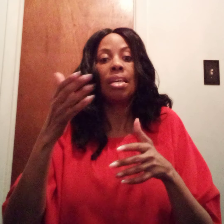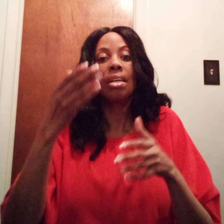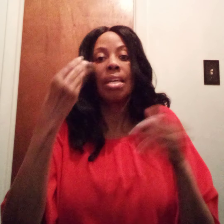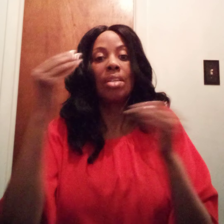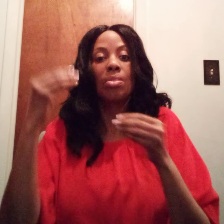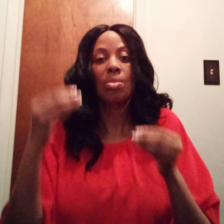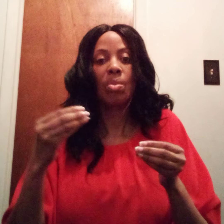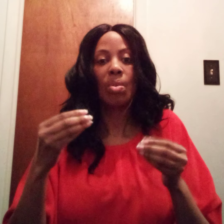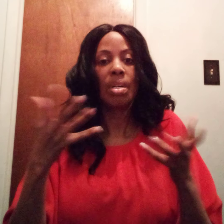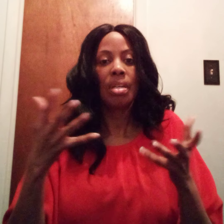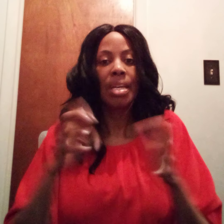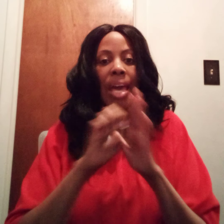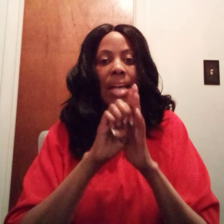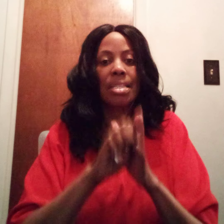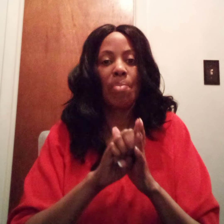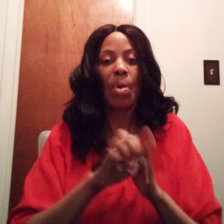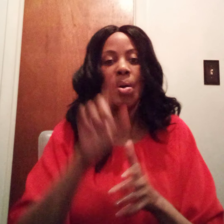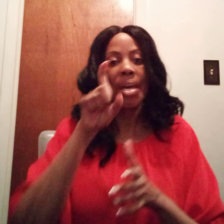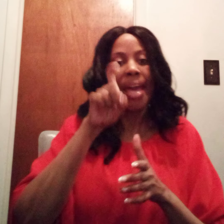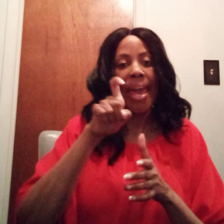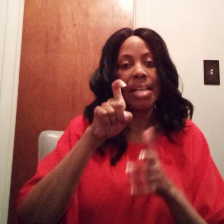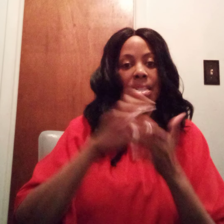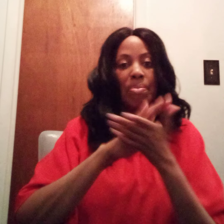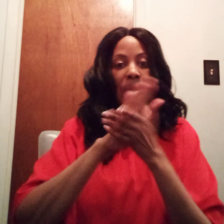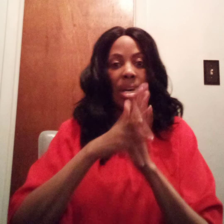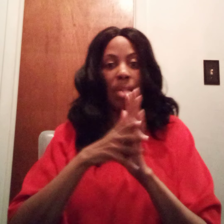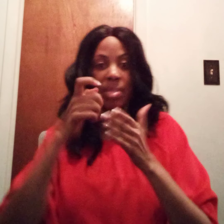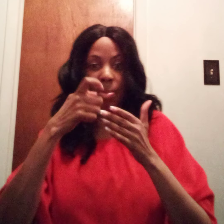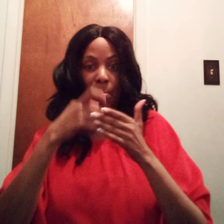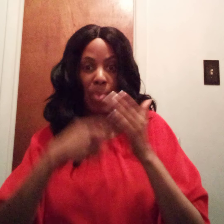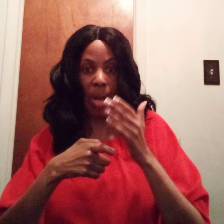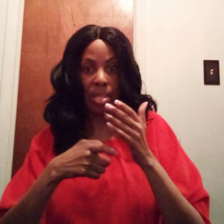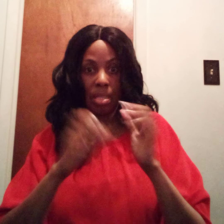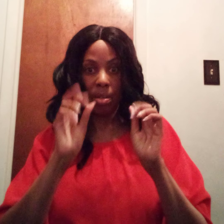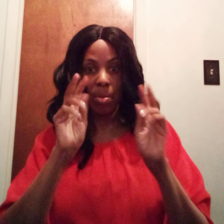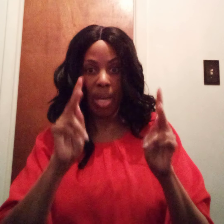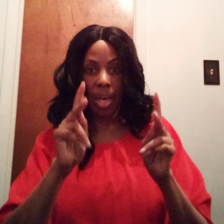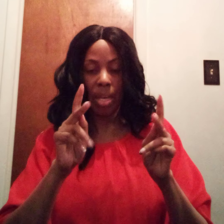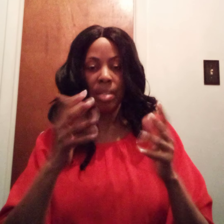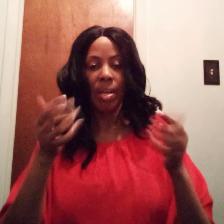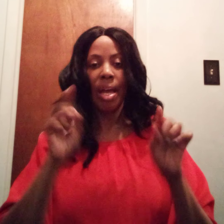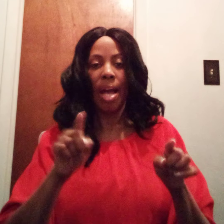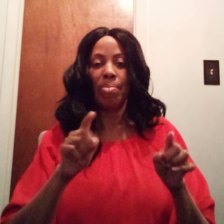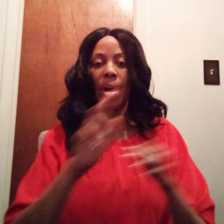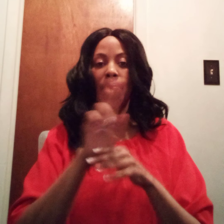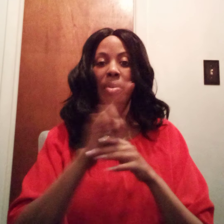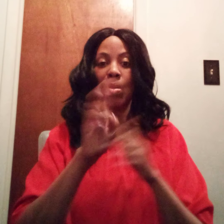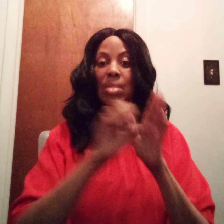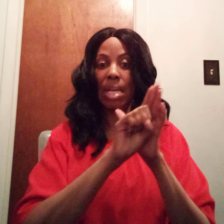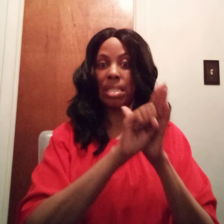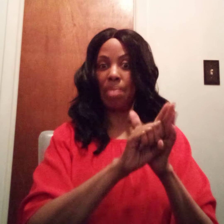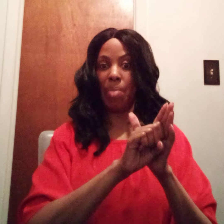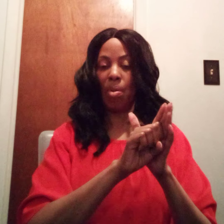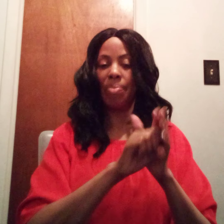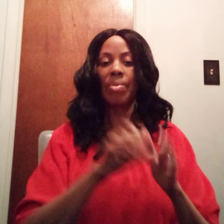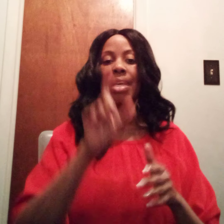X be the price. Let me do this in a different color. So I'm just going to make a symbol. Let X be the price